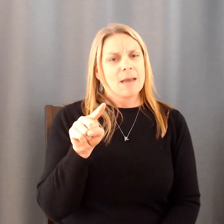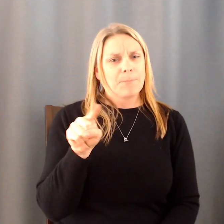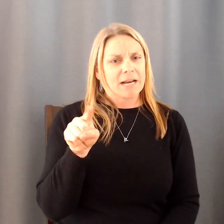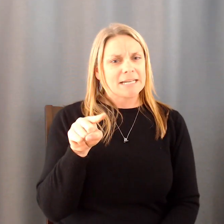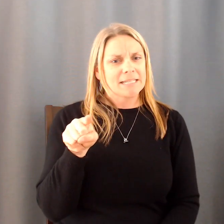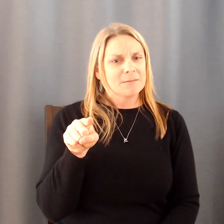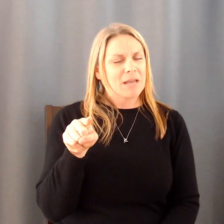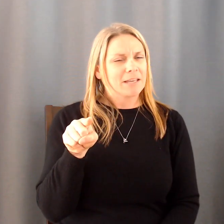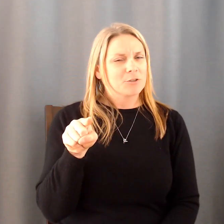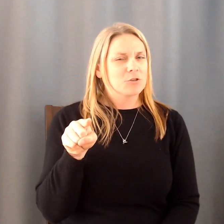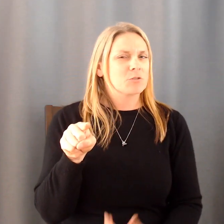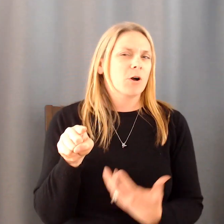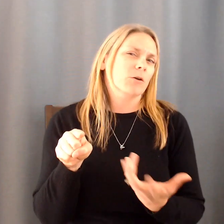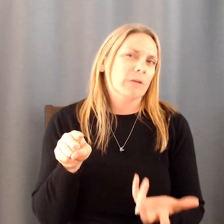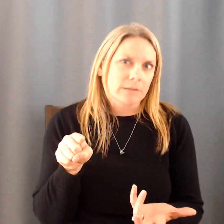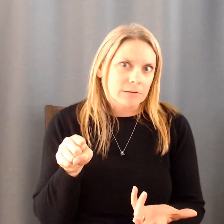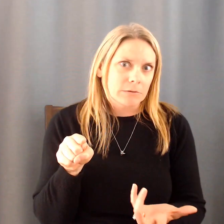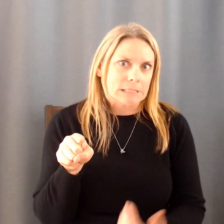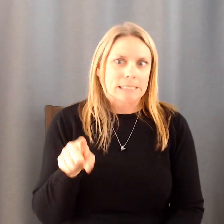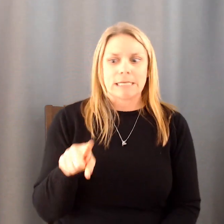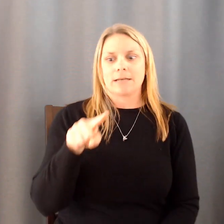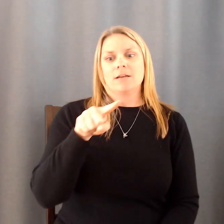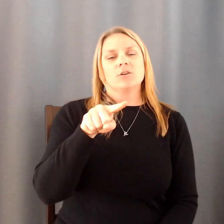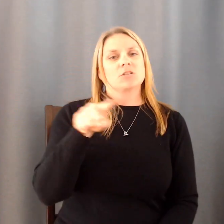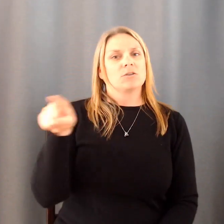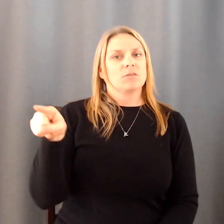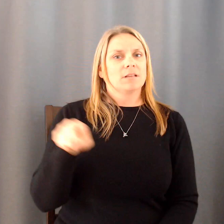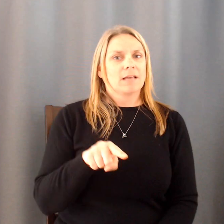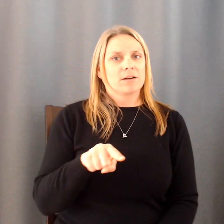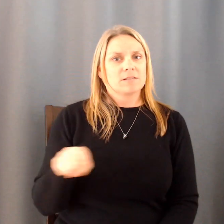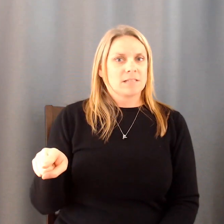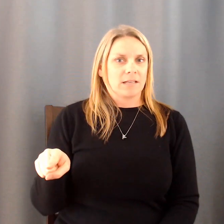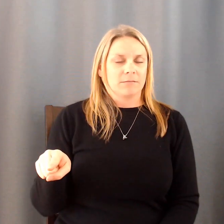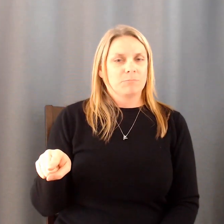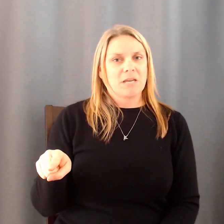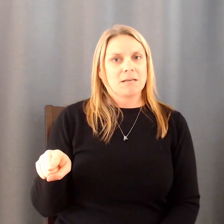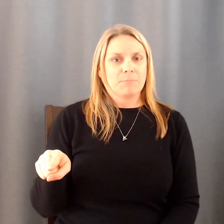I didn't make it too small because you wouldn't see it. So the letter Z, bing,